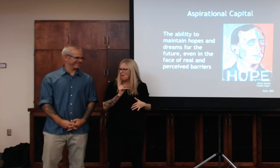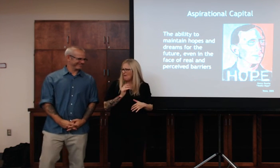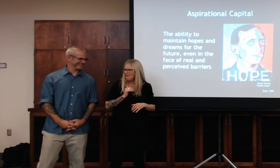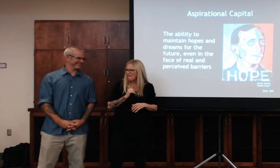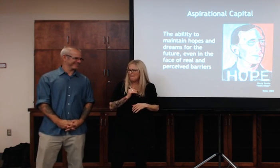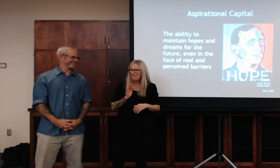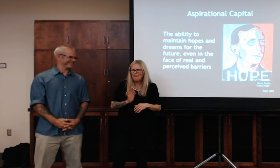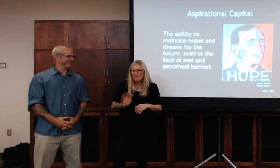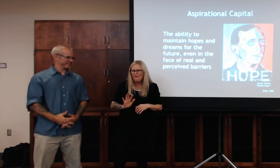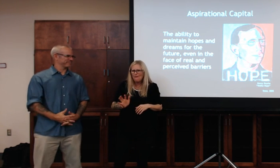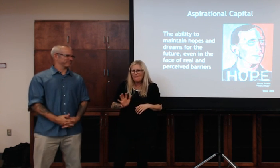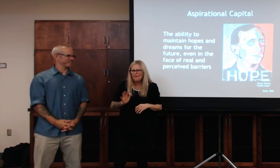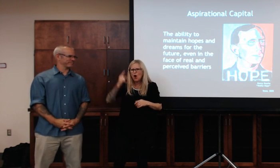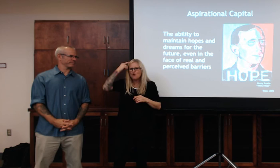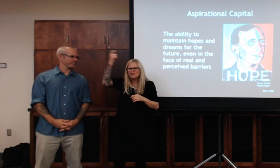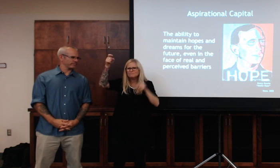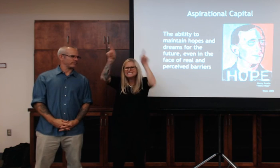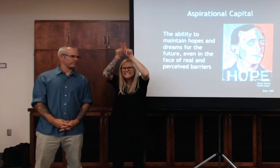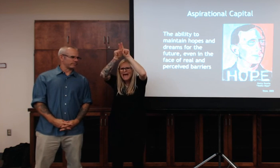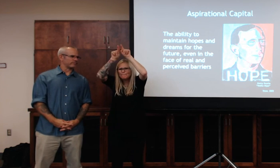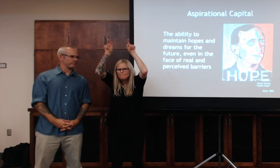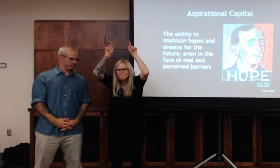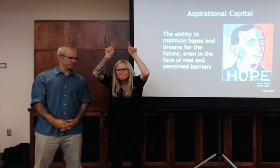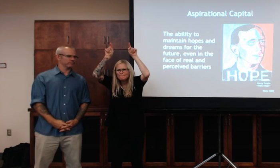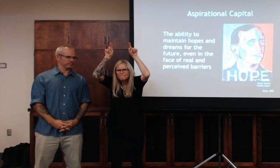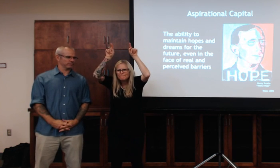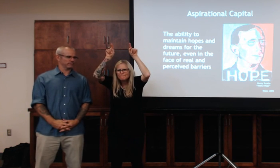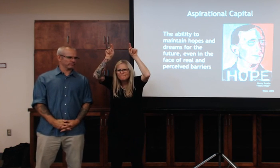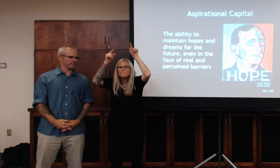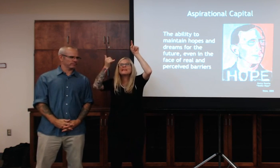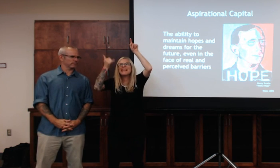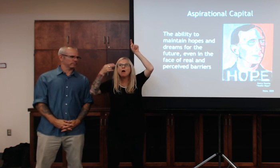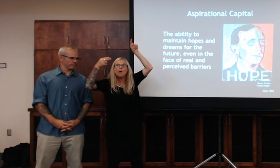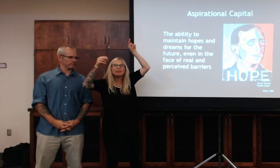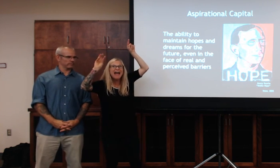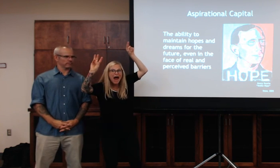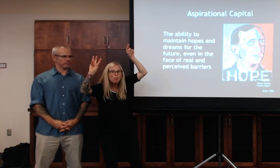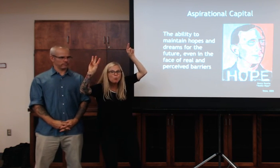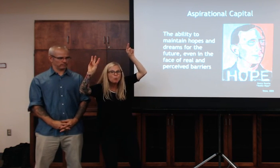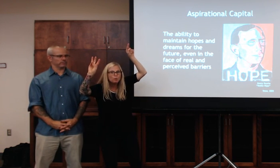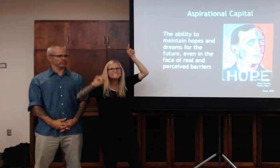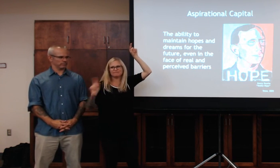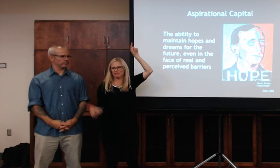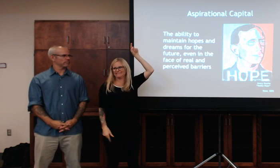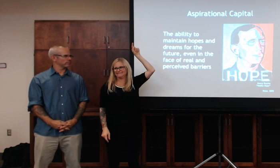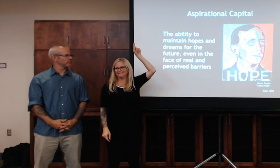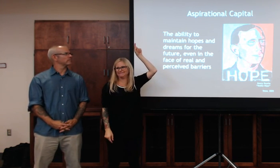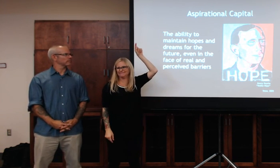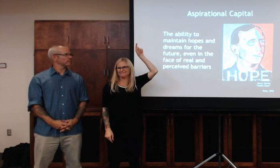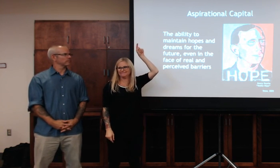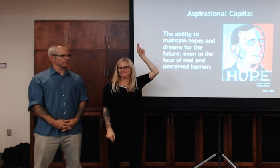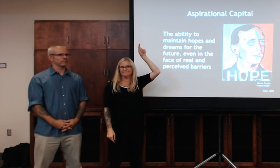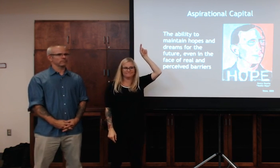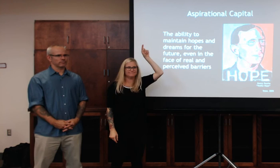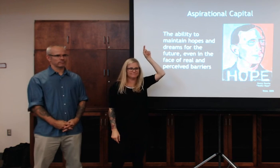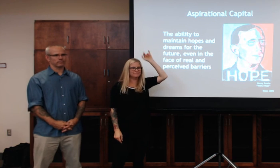we have. The dreams should be the same. Now it's the how that's different.